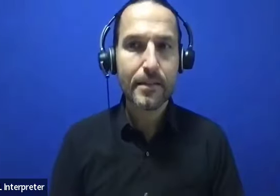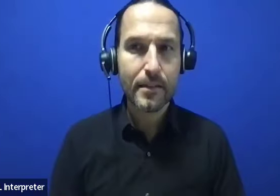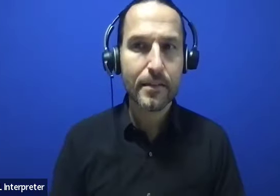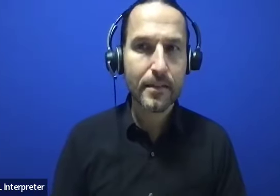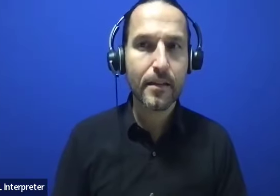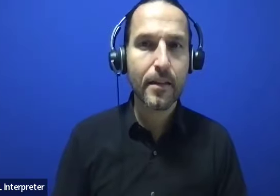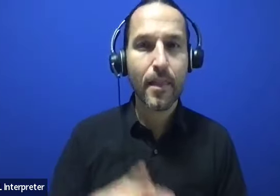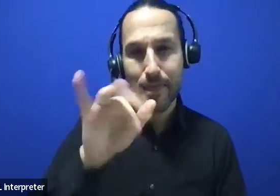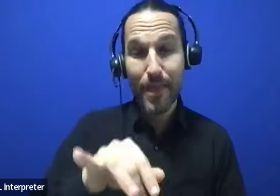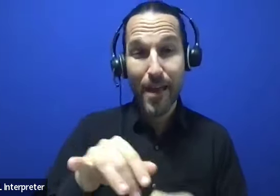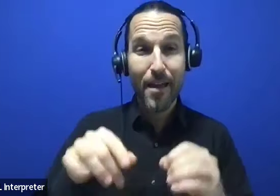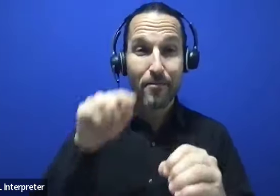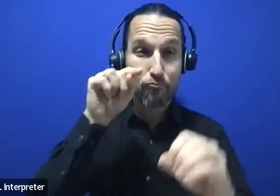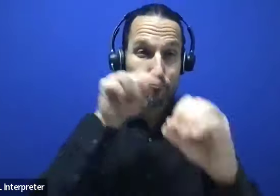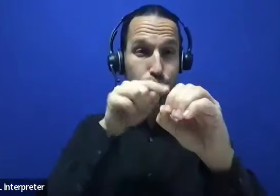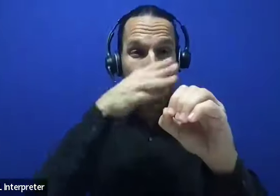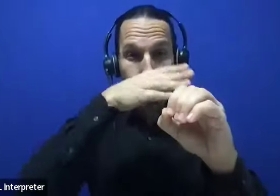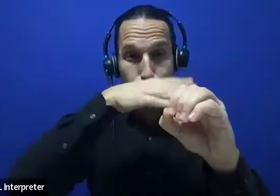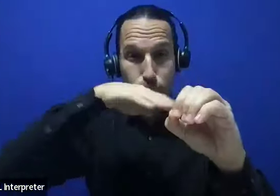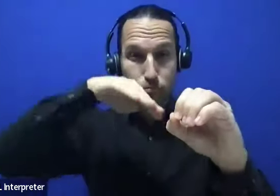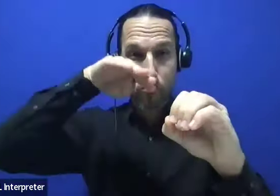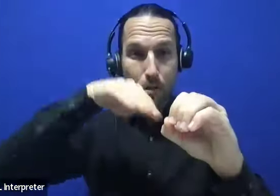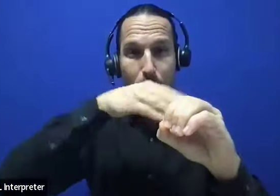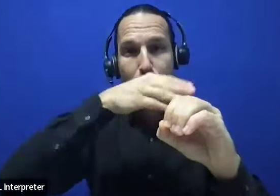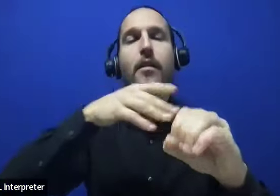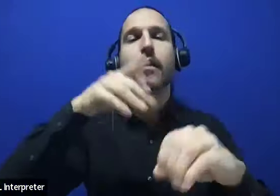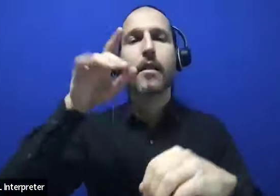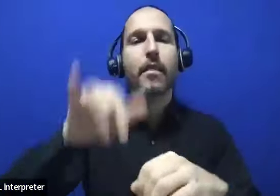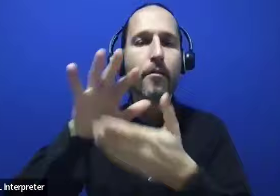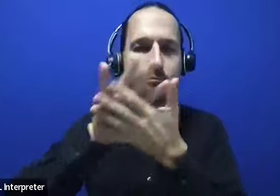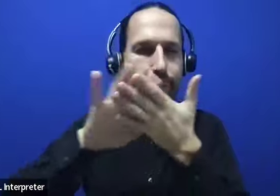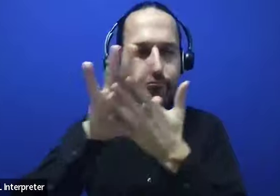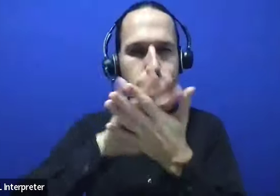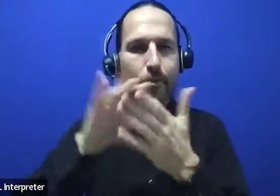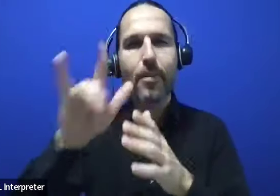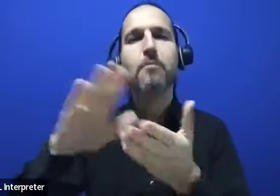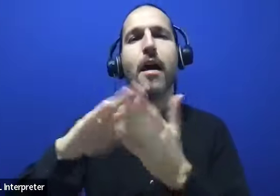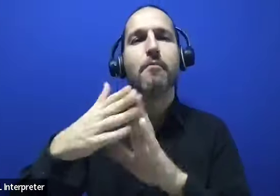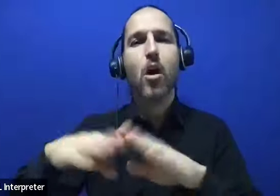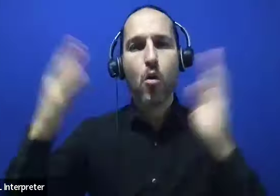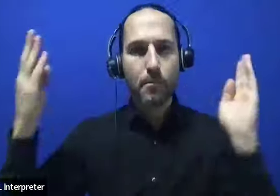part always has, the coloboma always has part of it open.